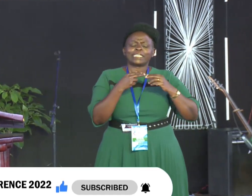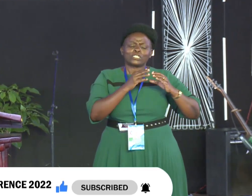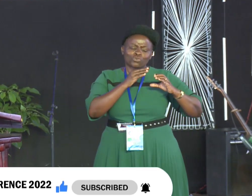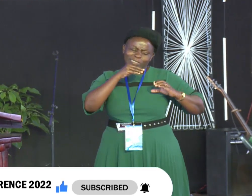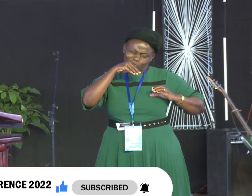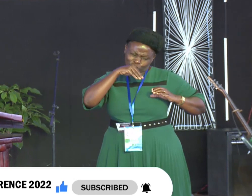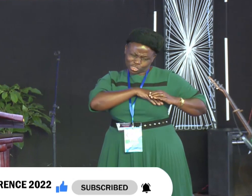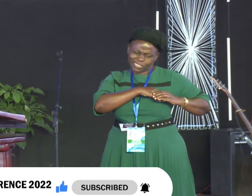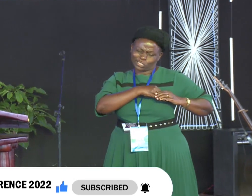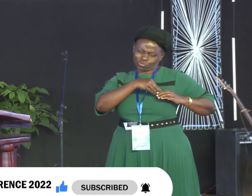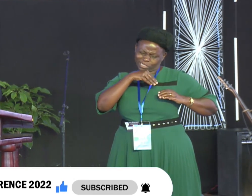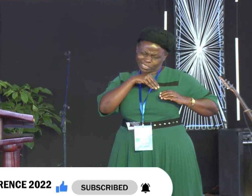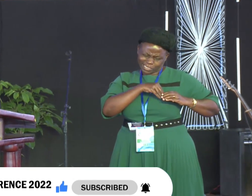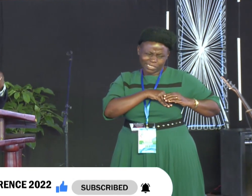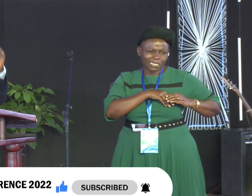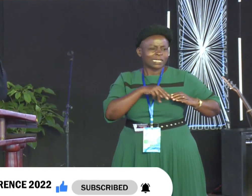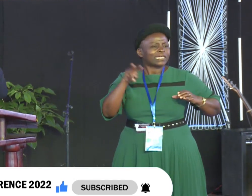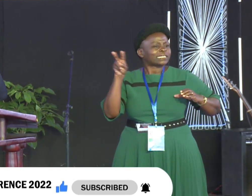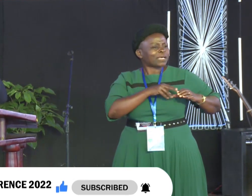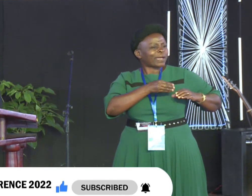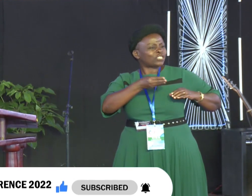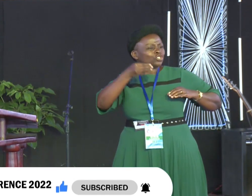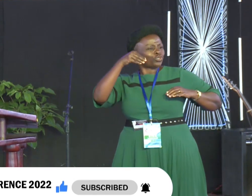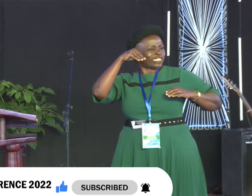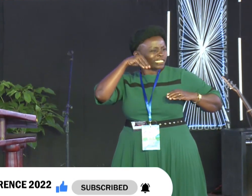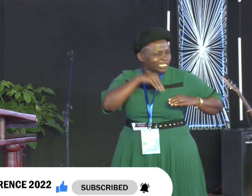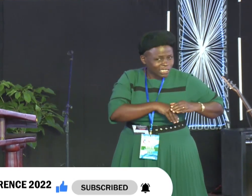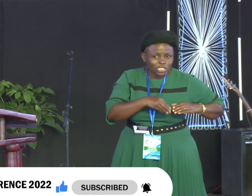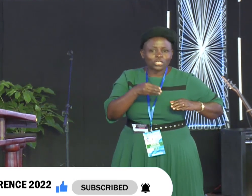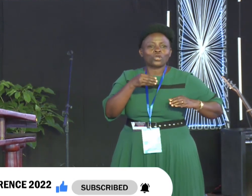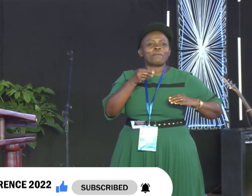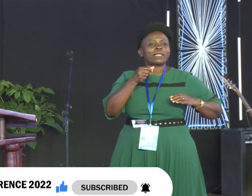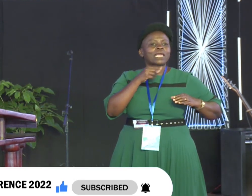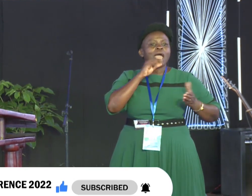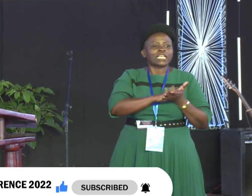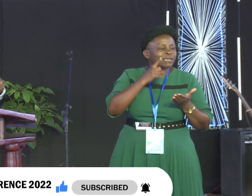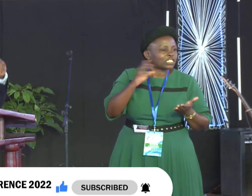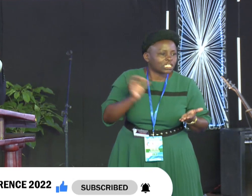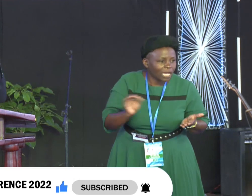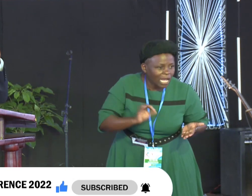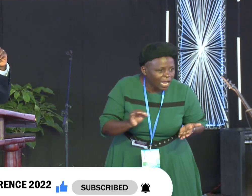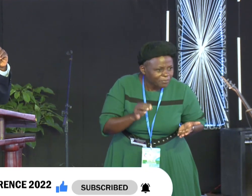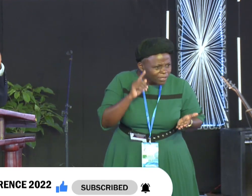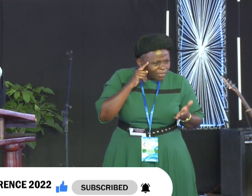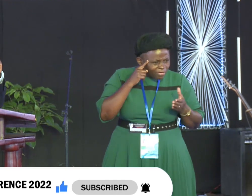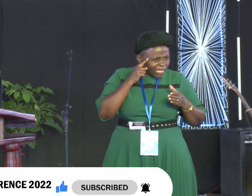Okuchikweka. To hide the word. The way you hide your money from your husband.